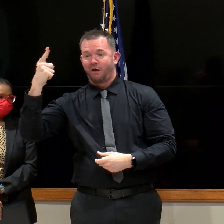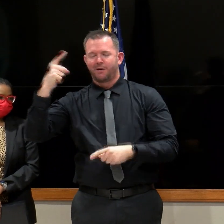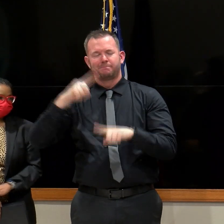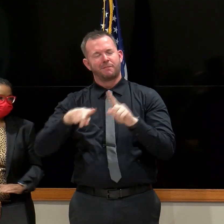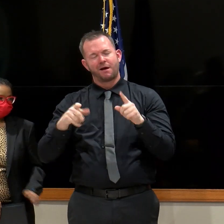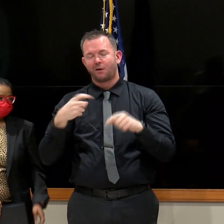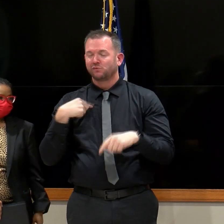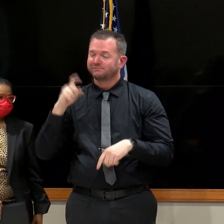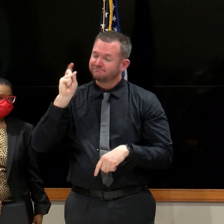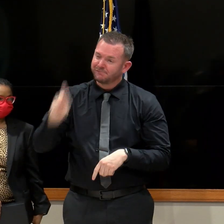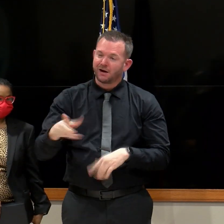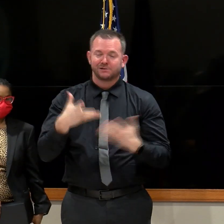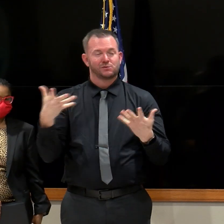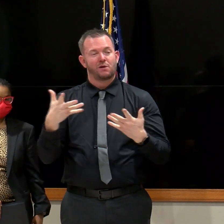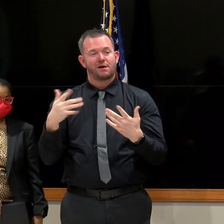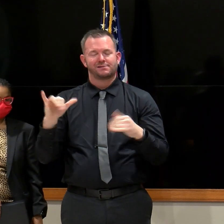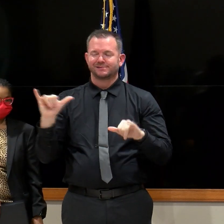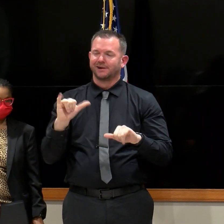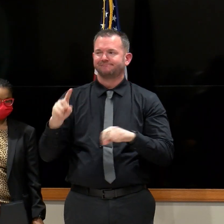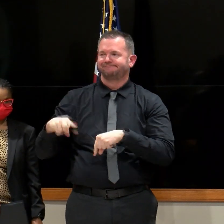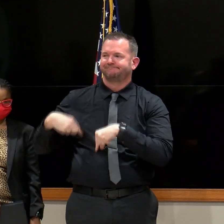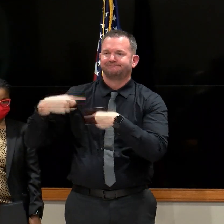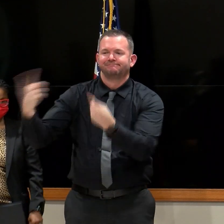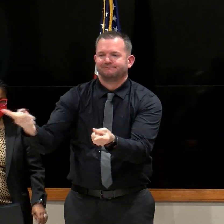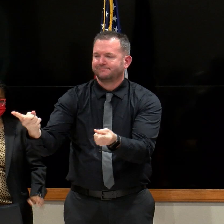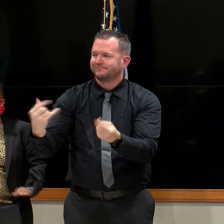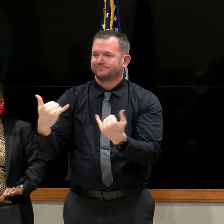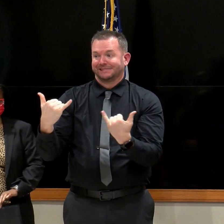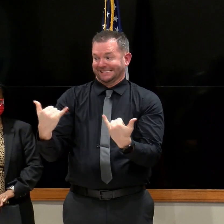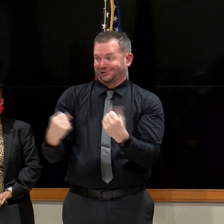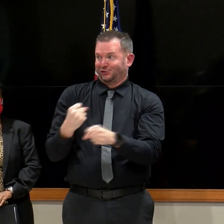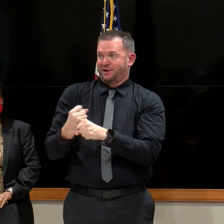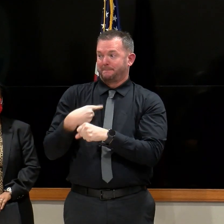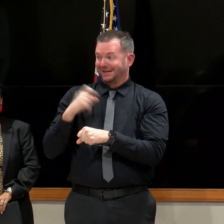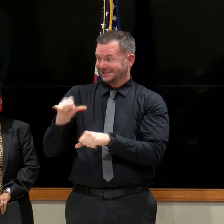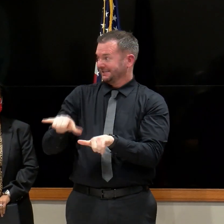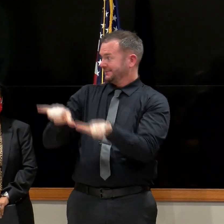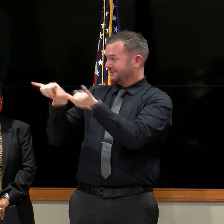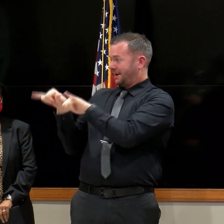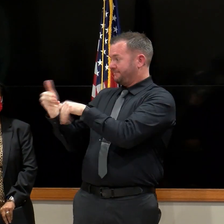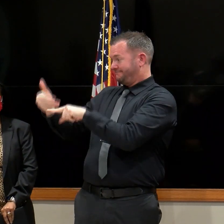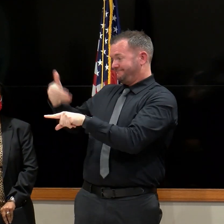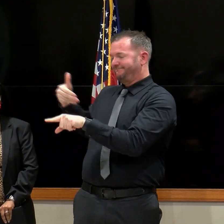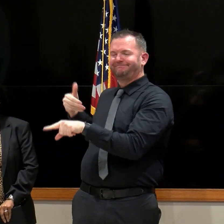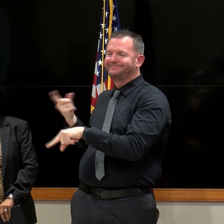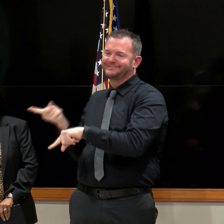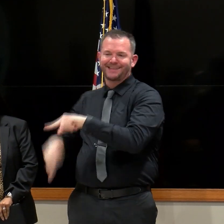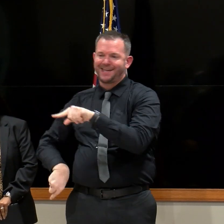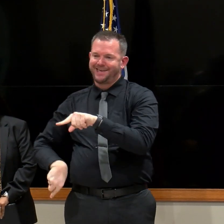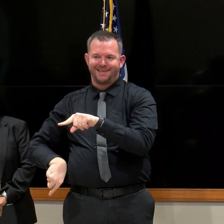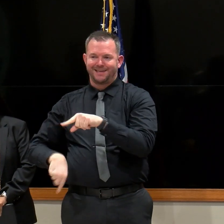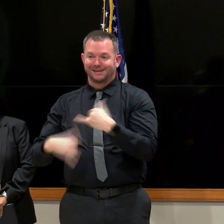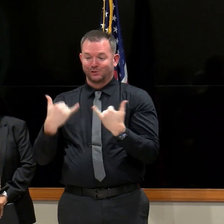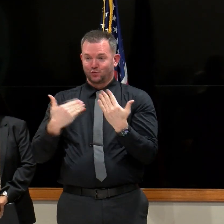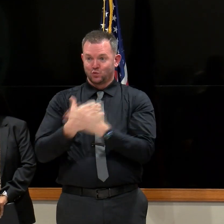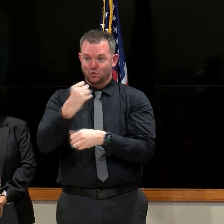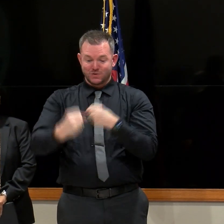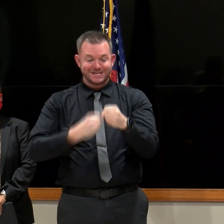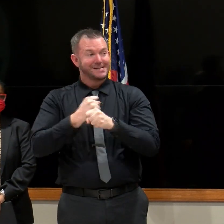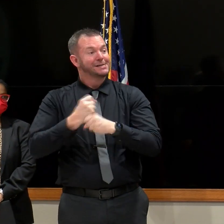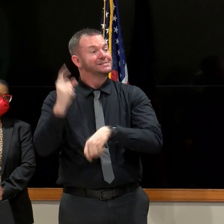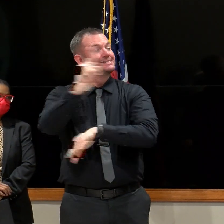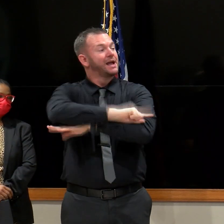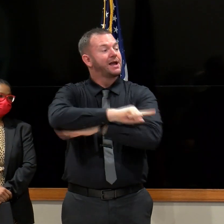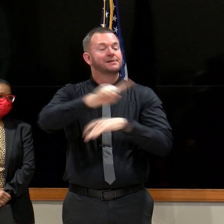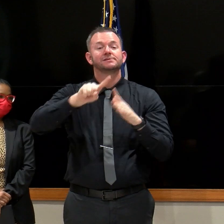in years past. This time, celebrate New Year's Eve coming into the New Year's Day. Celebrate them at home with your immediate